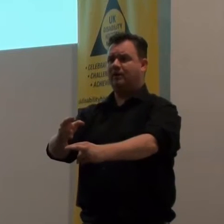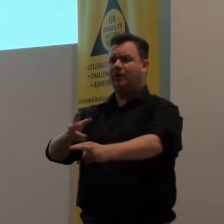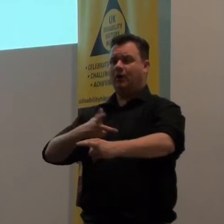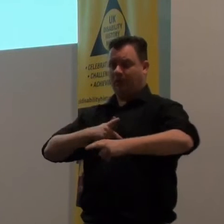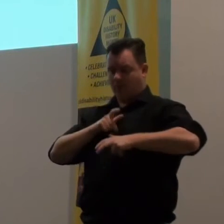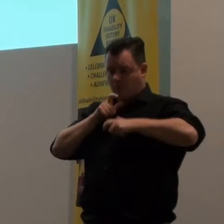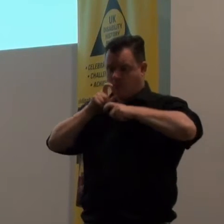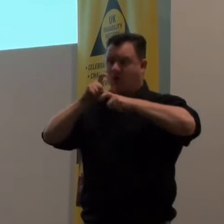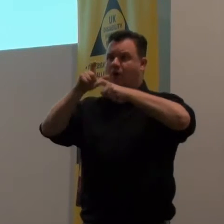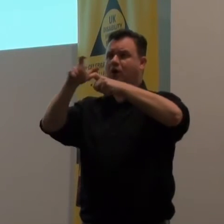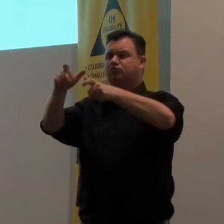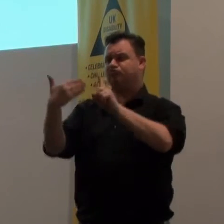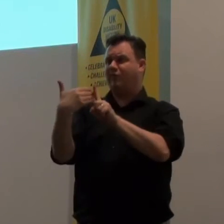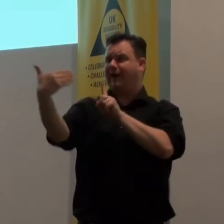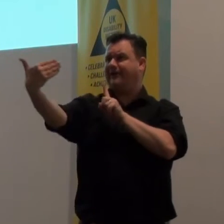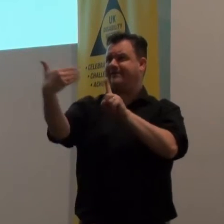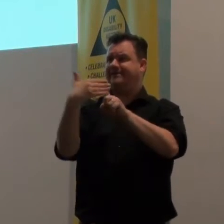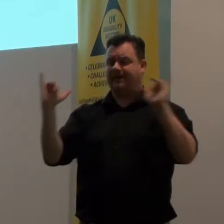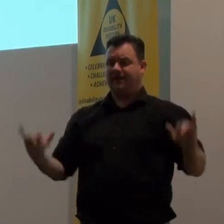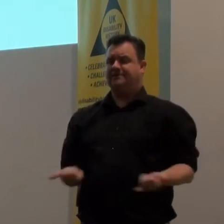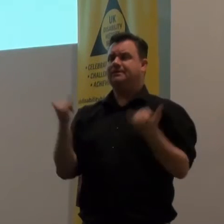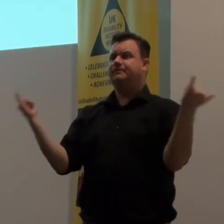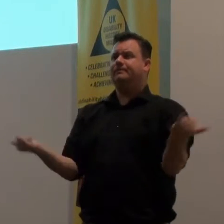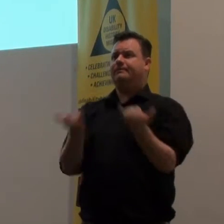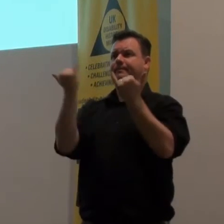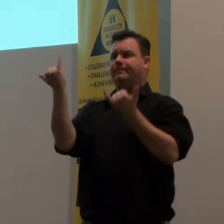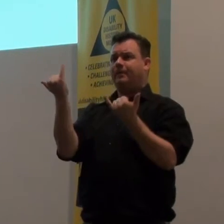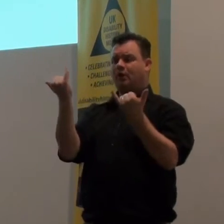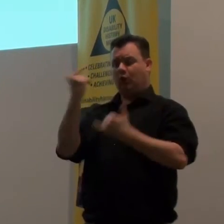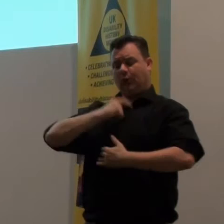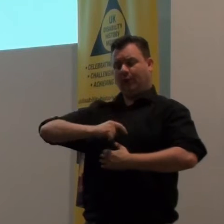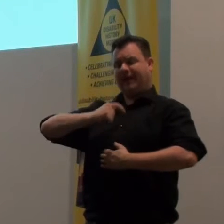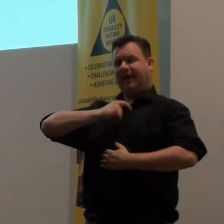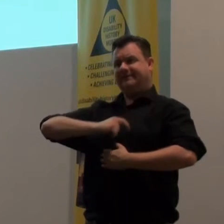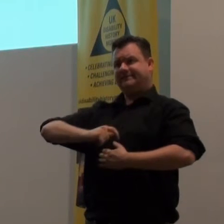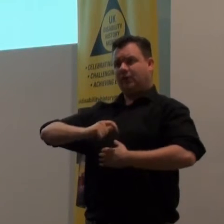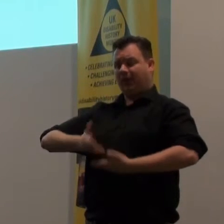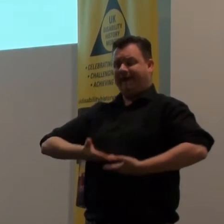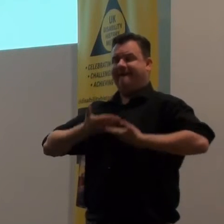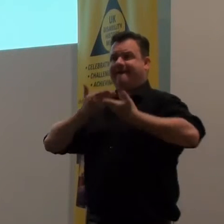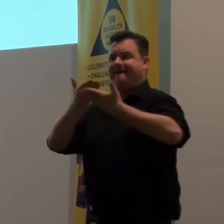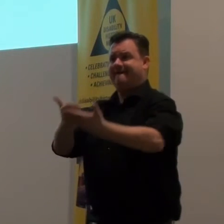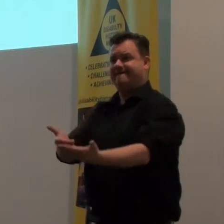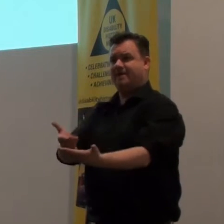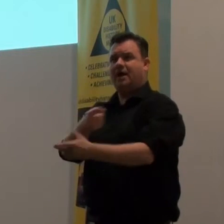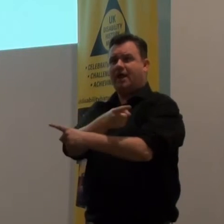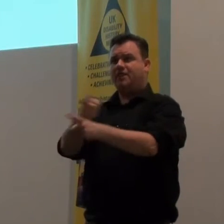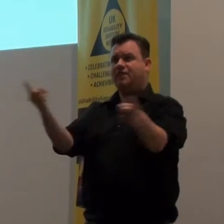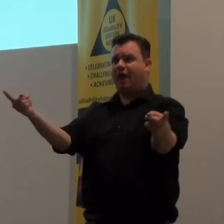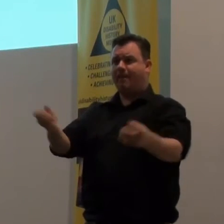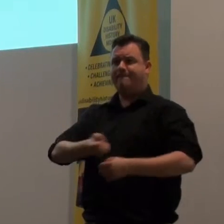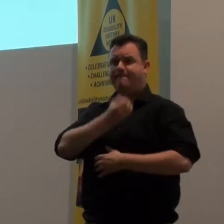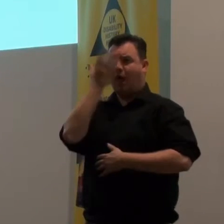recognition, celebrate the humanity we give back. Label us with our untold